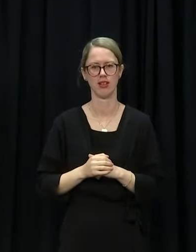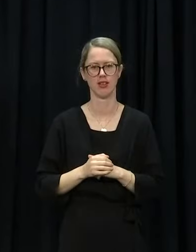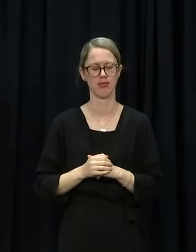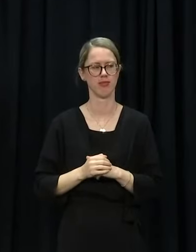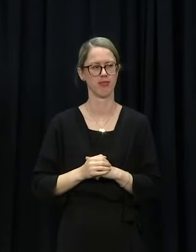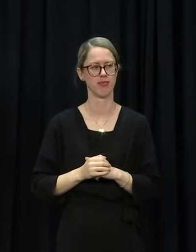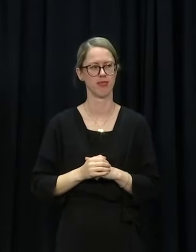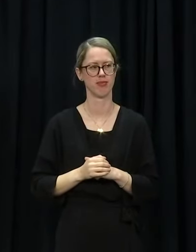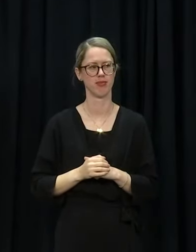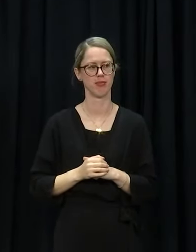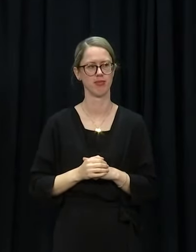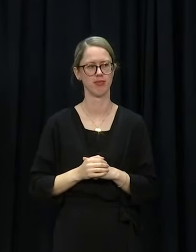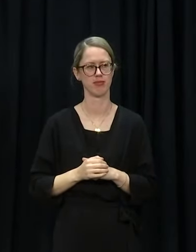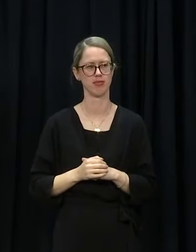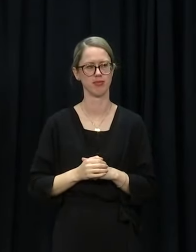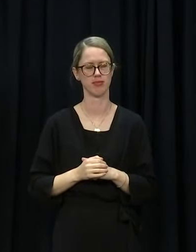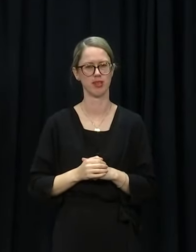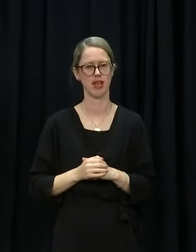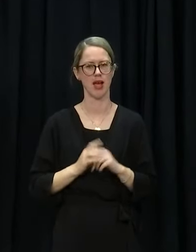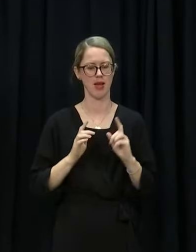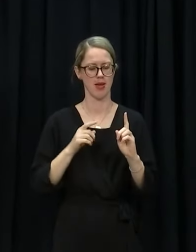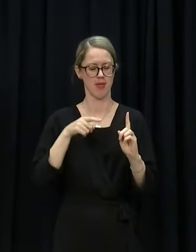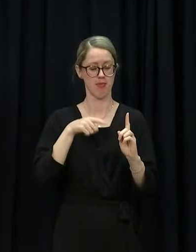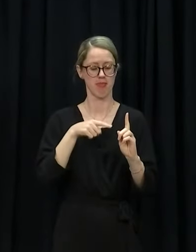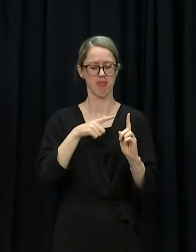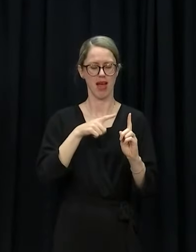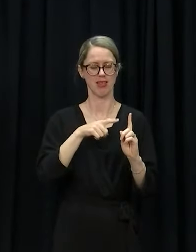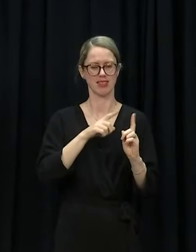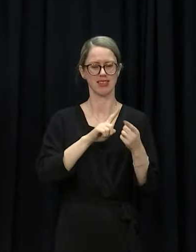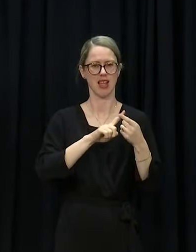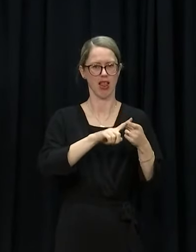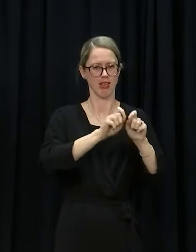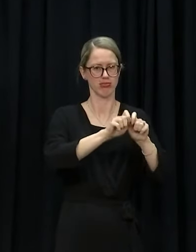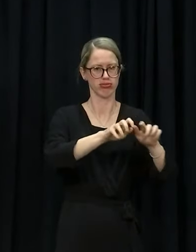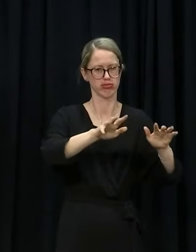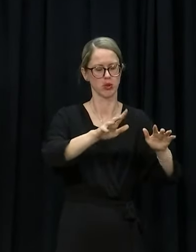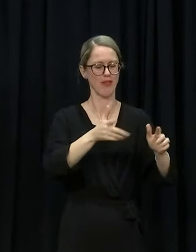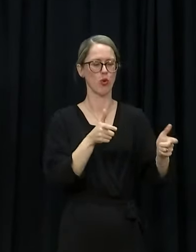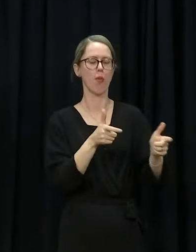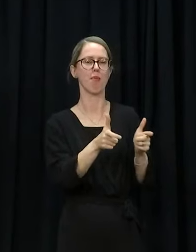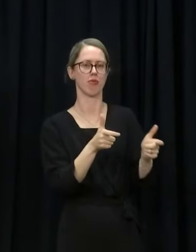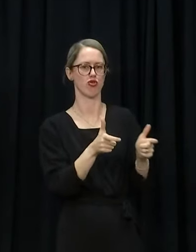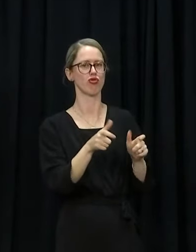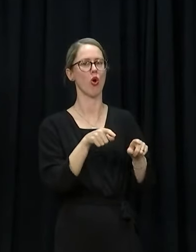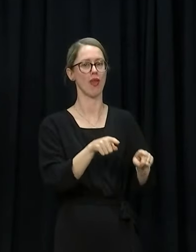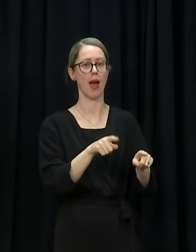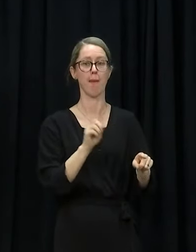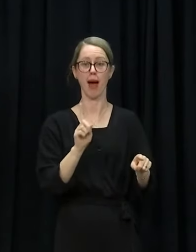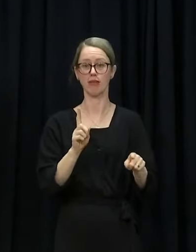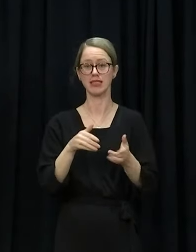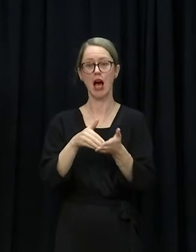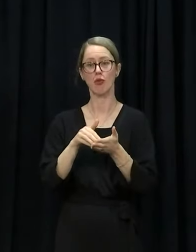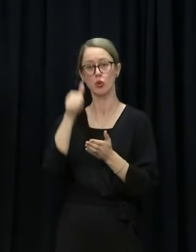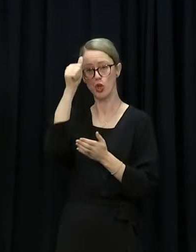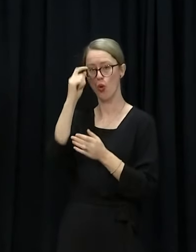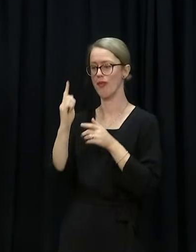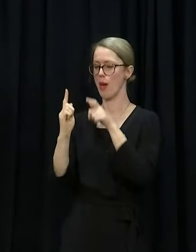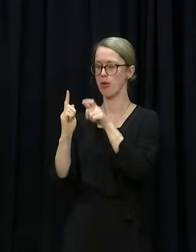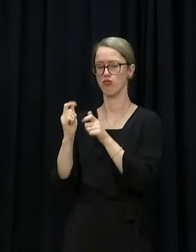now remains very much on controlling further spread of the outbreak. So it's a very important piece of information. People should be